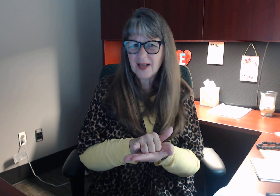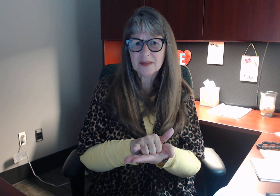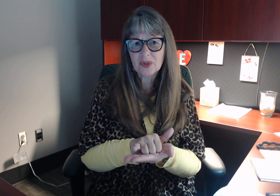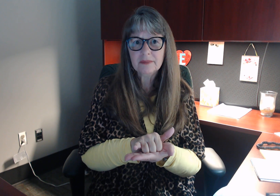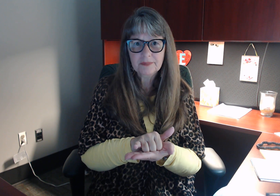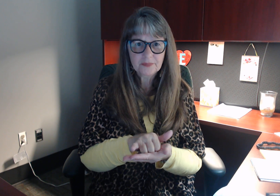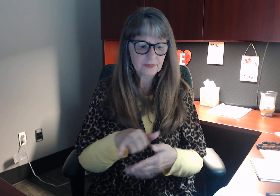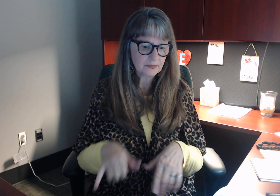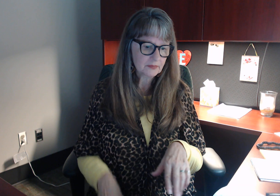impossible.